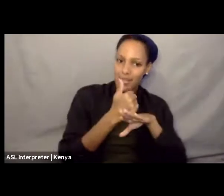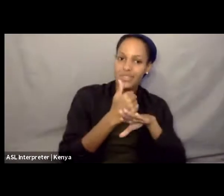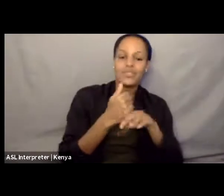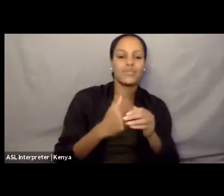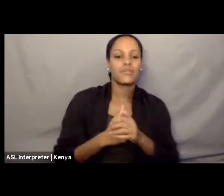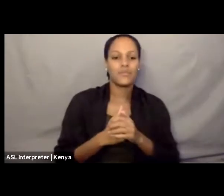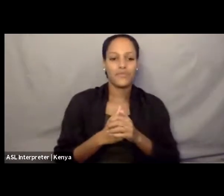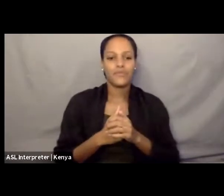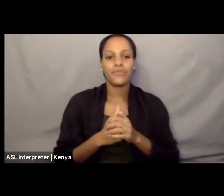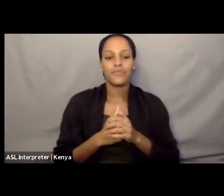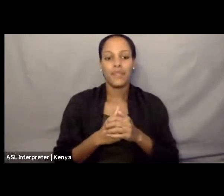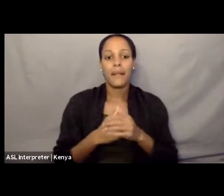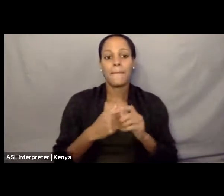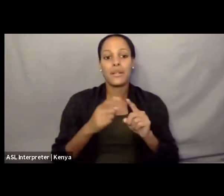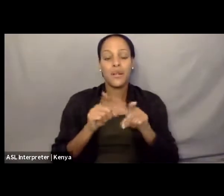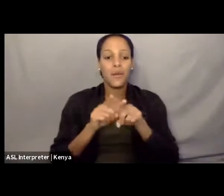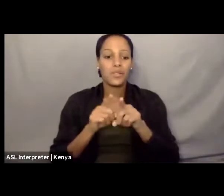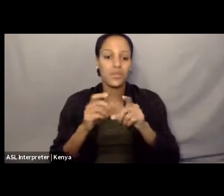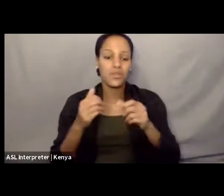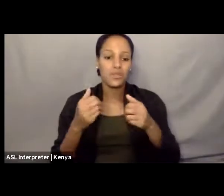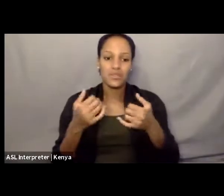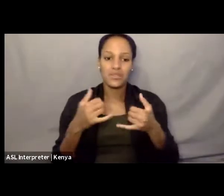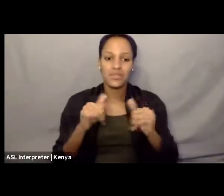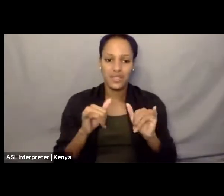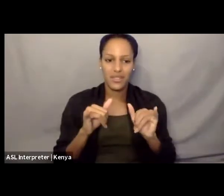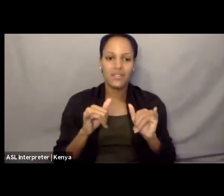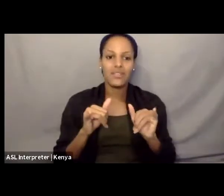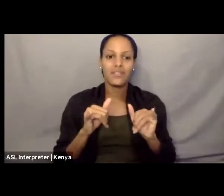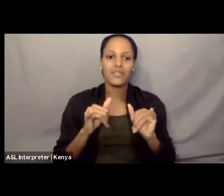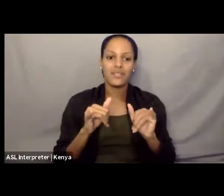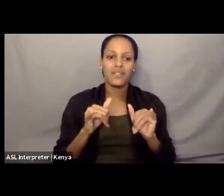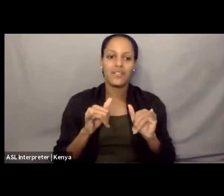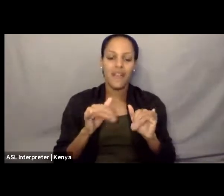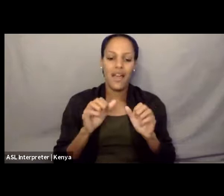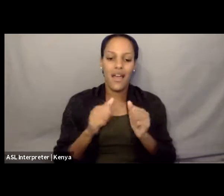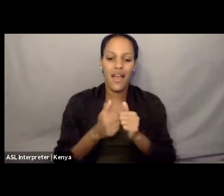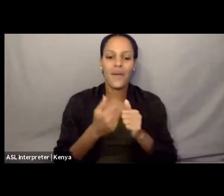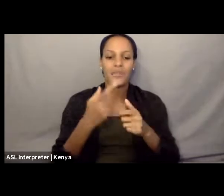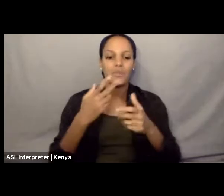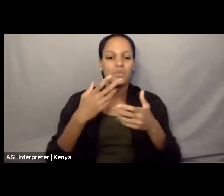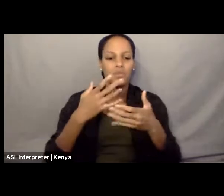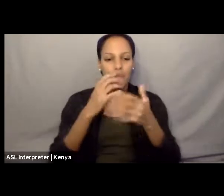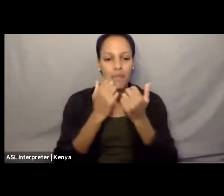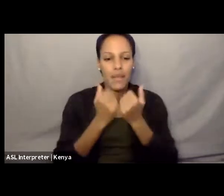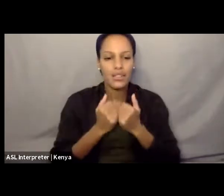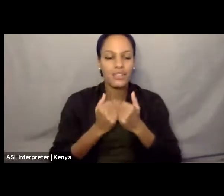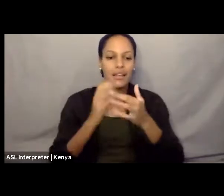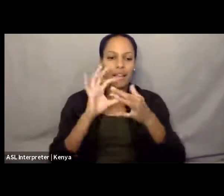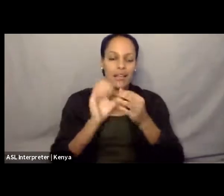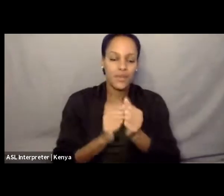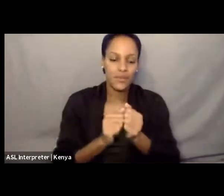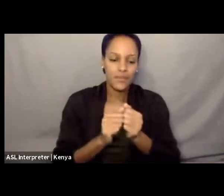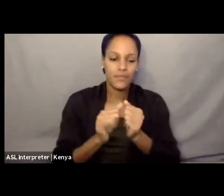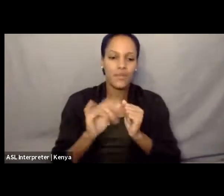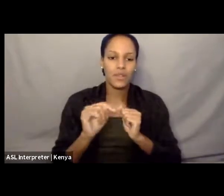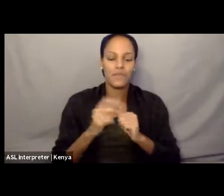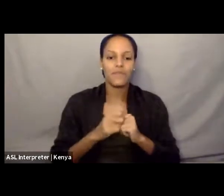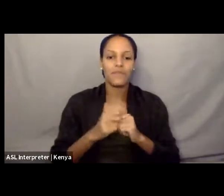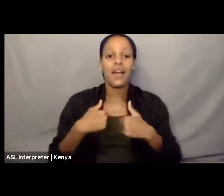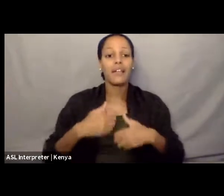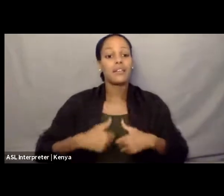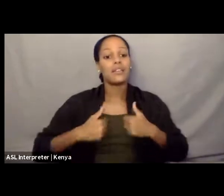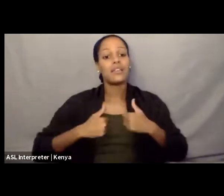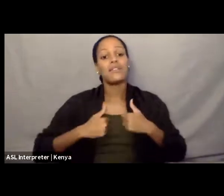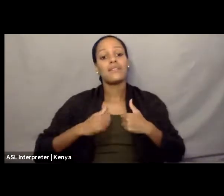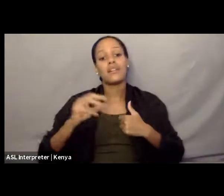industry, commercial and anecdotal, devoted to this worry. I live in a Midwestern college town where once a